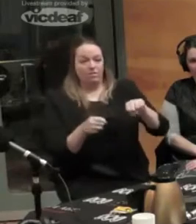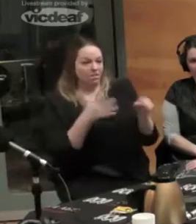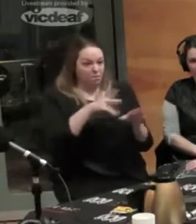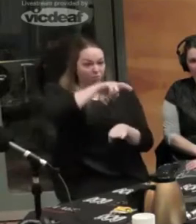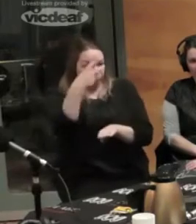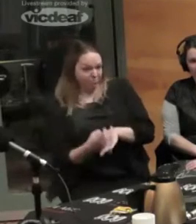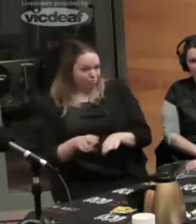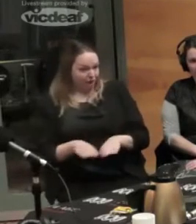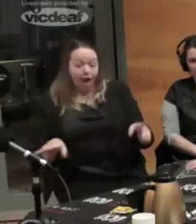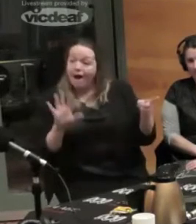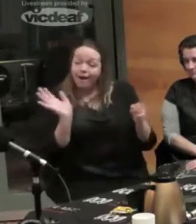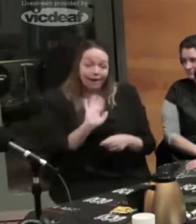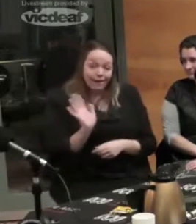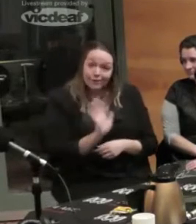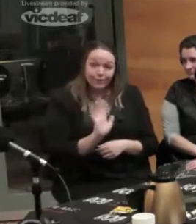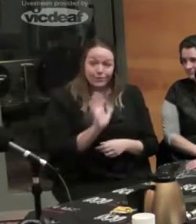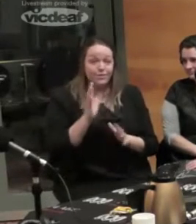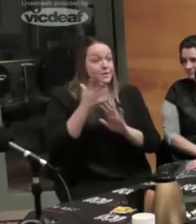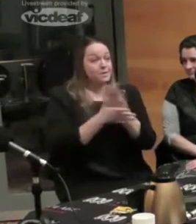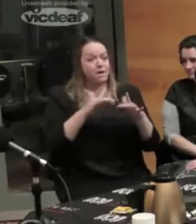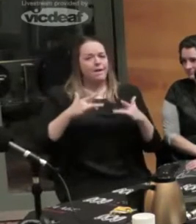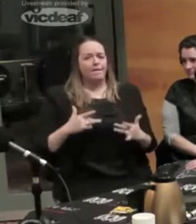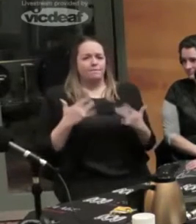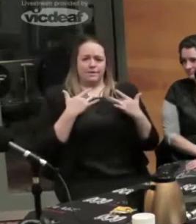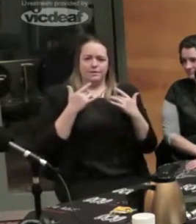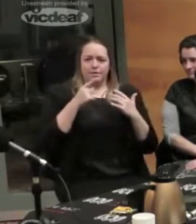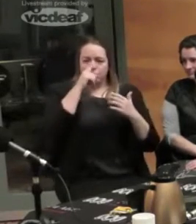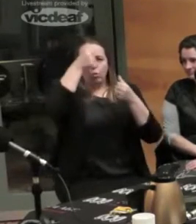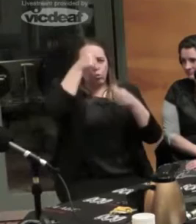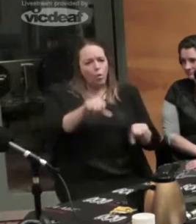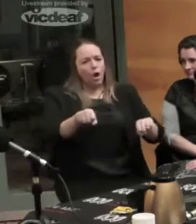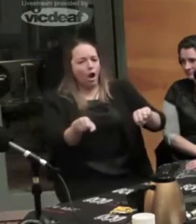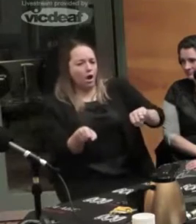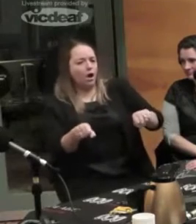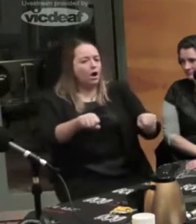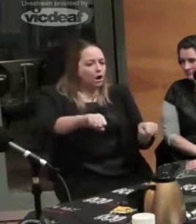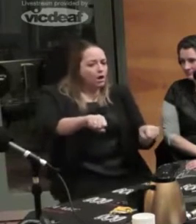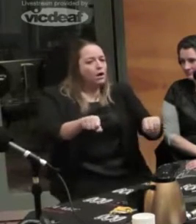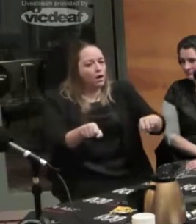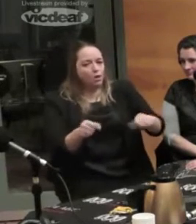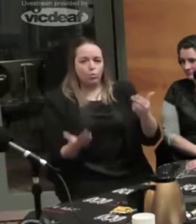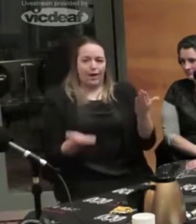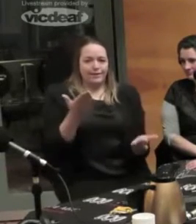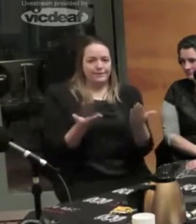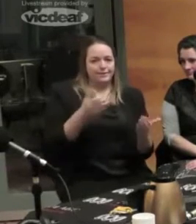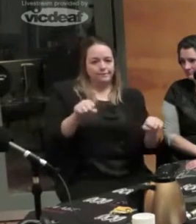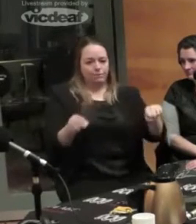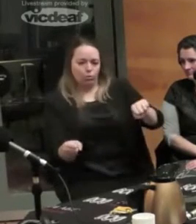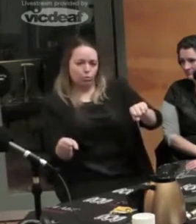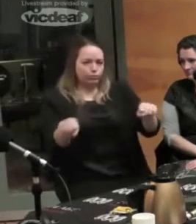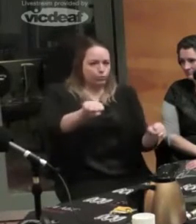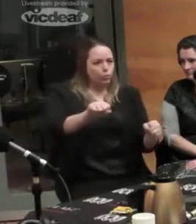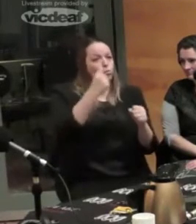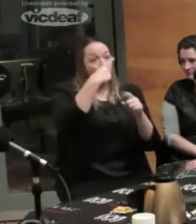into the ground. No, what you're doing initially is getting them to feel the shift in the handlebars with the weight of the fall. So you do that